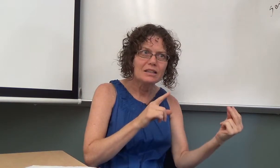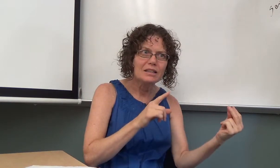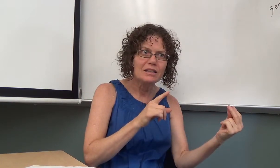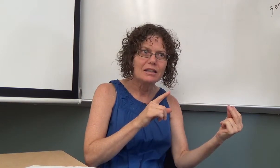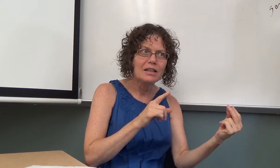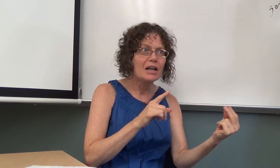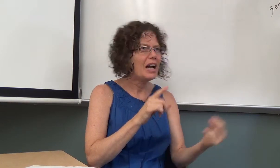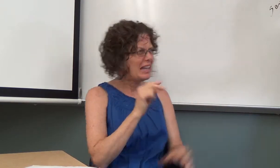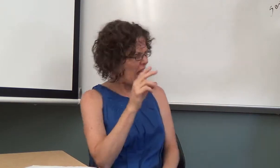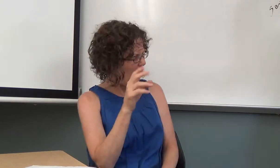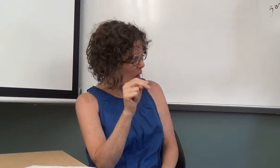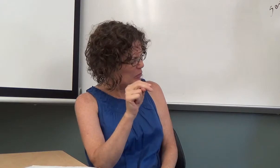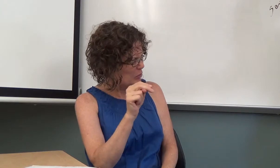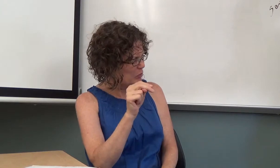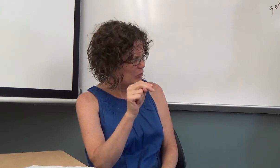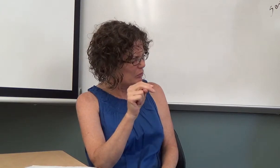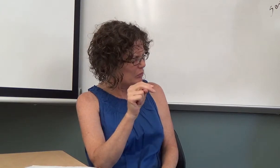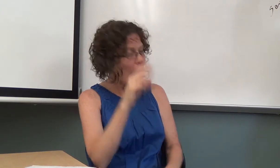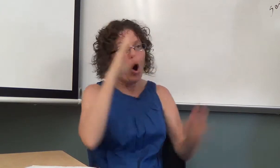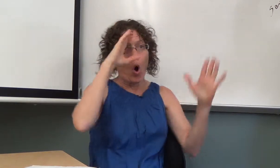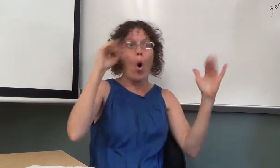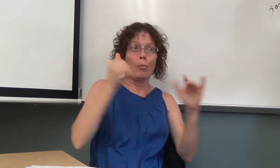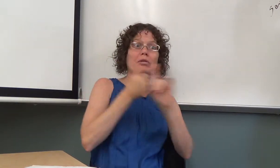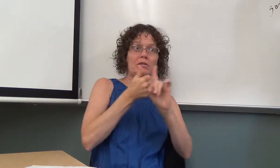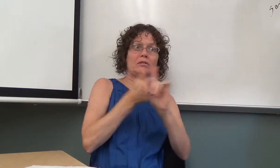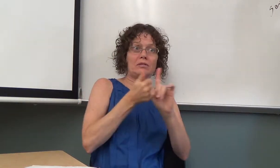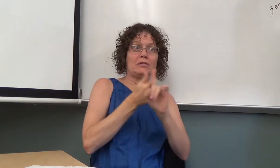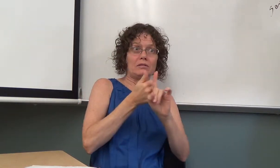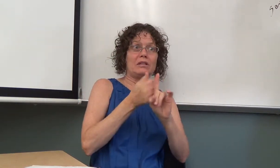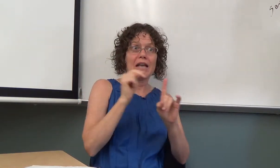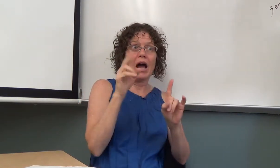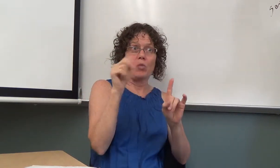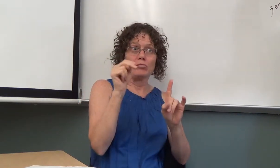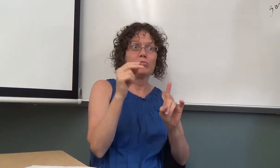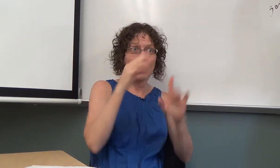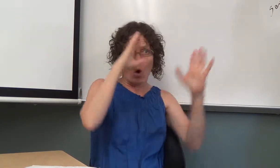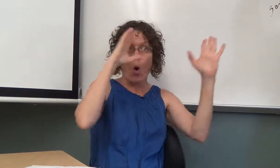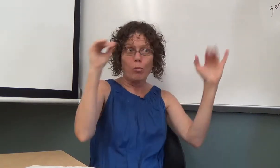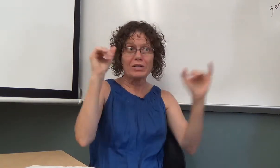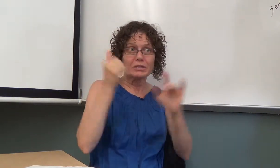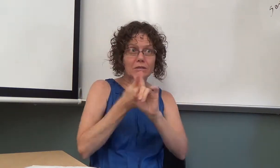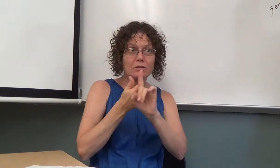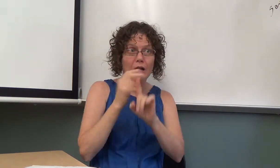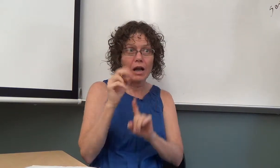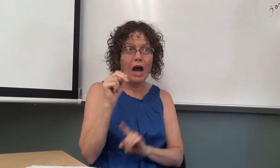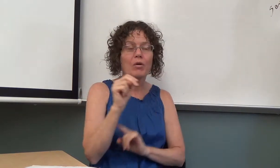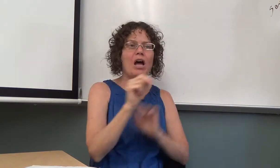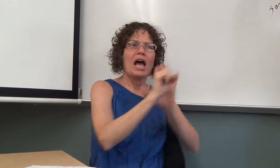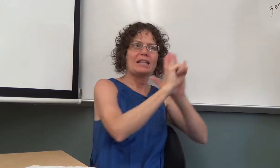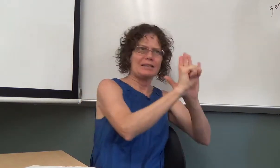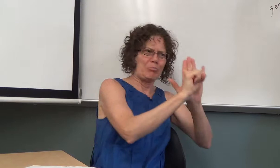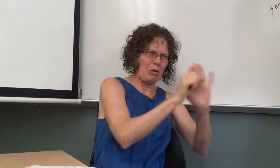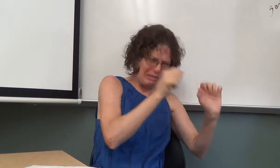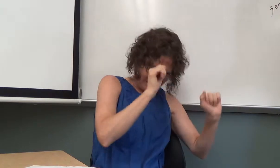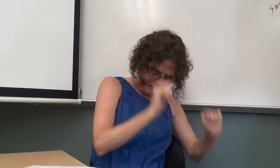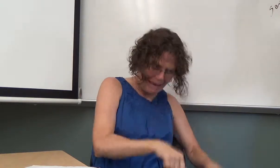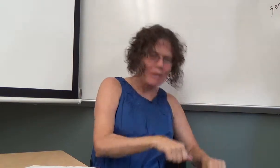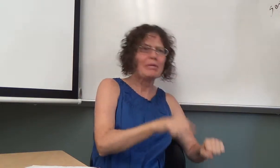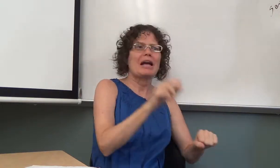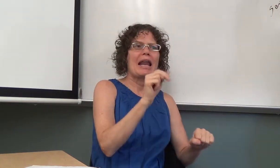it a noun? Hope would be. Hope is, in fact, Hope is a you're noun. correct, is a noun. But what about symbol? A symbol can be a noun too, can't it? Thing. Yeah. It's a